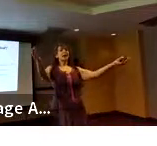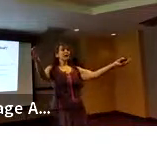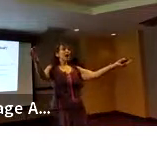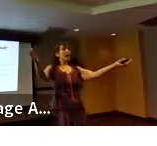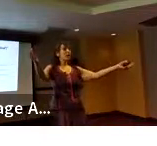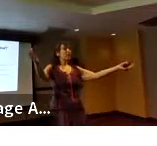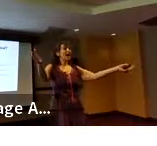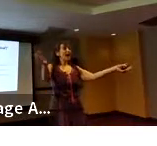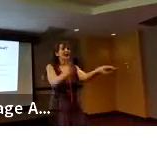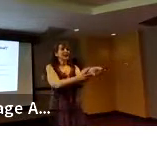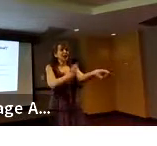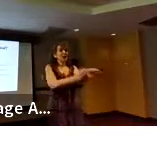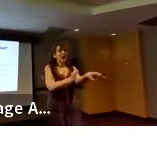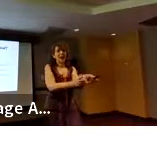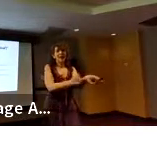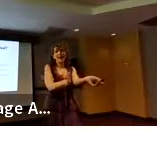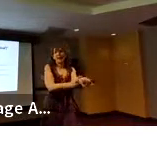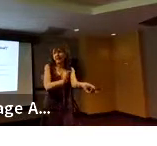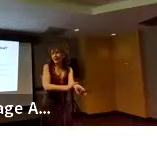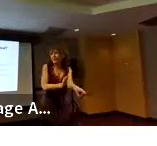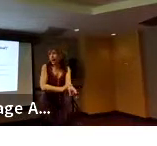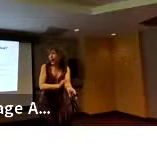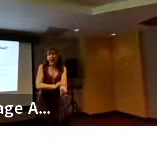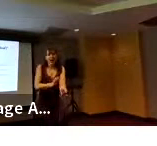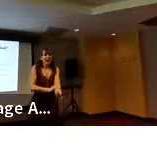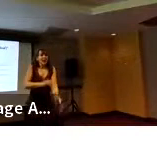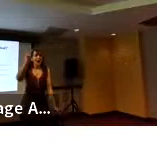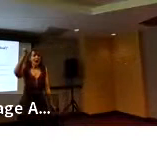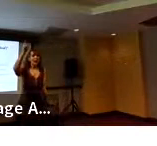She met her husband on a BBS! I love it!